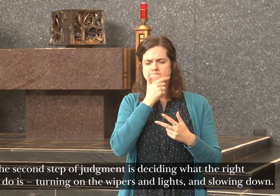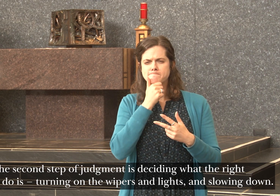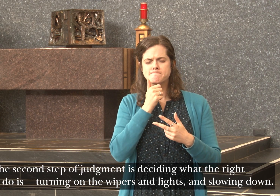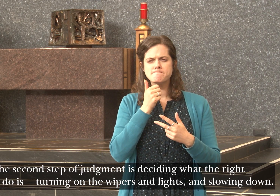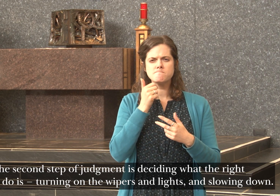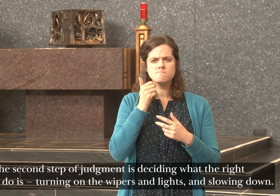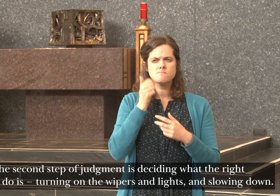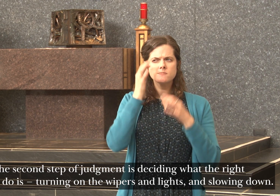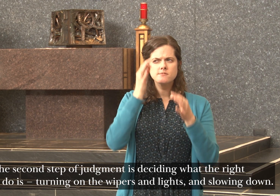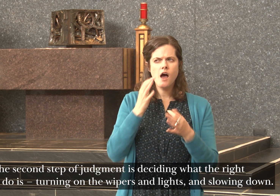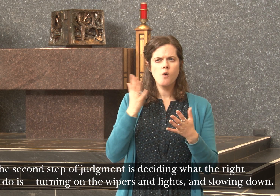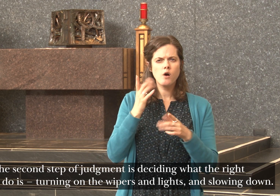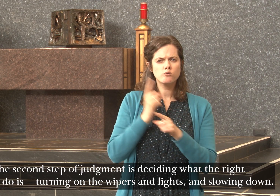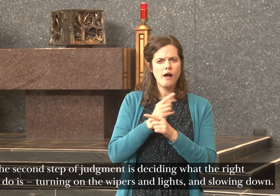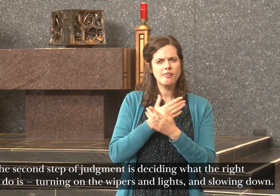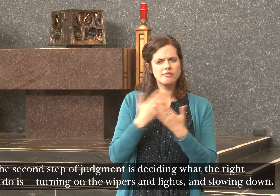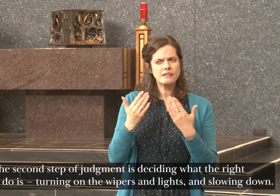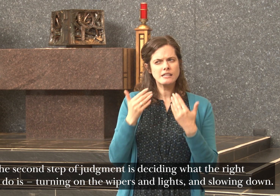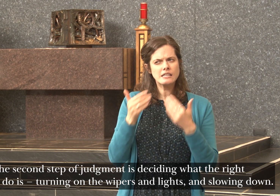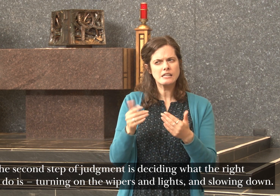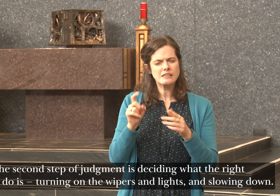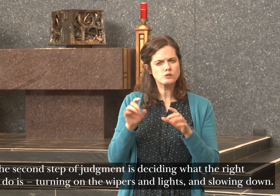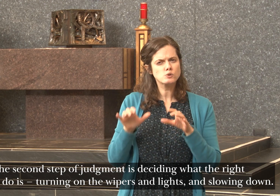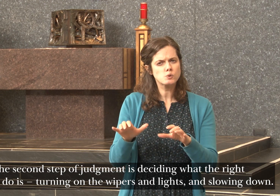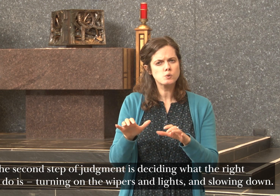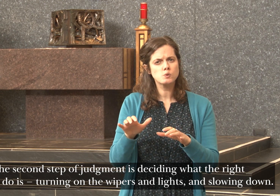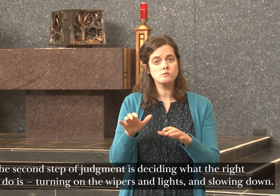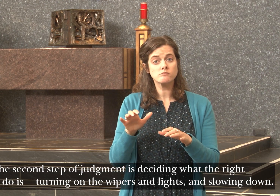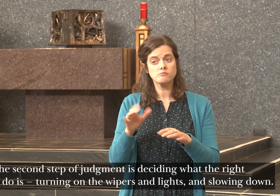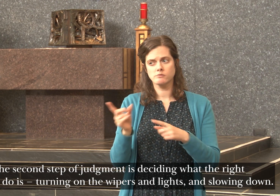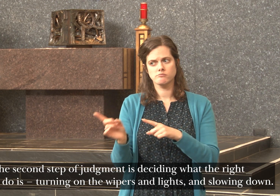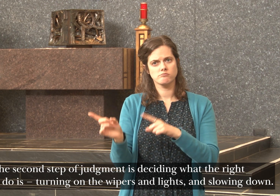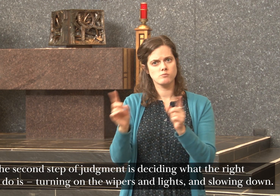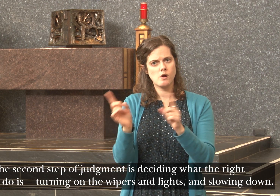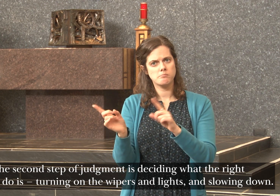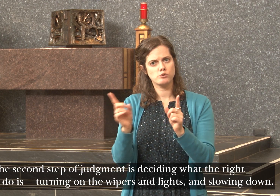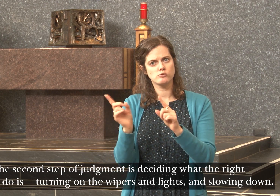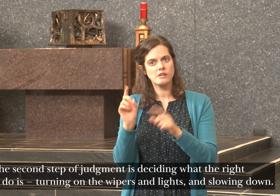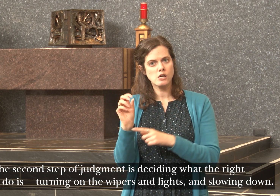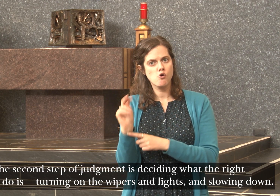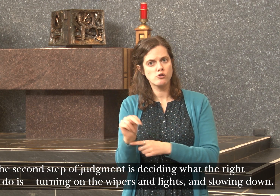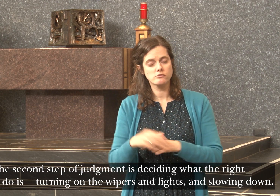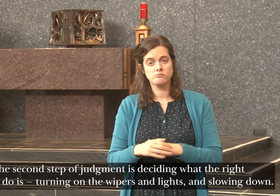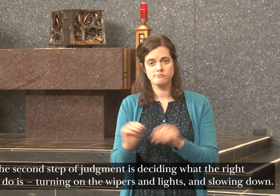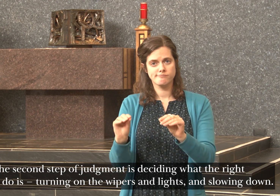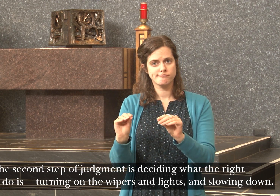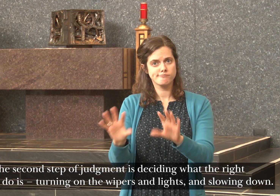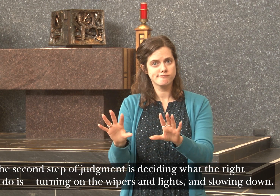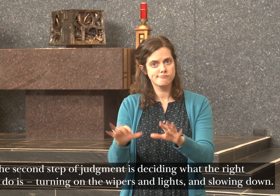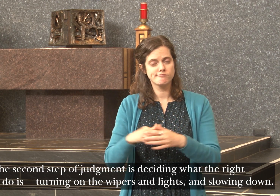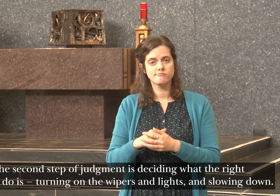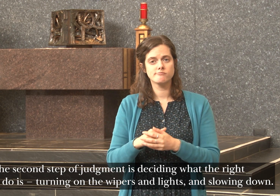is, turning on the wipers and lights and slowing down.